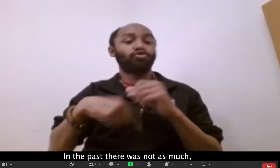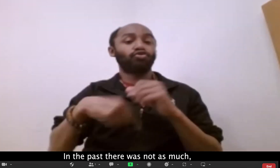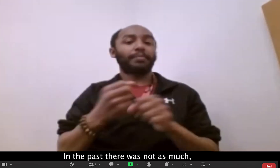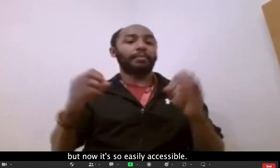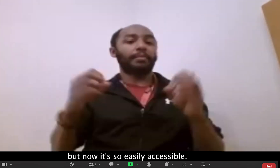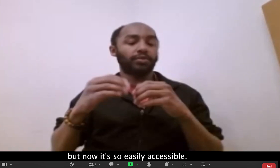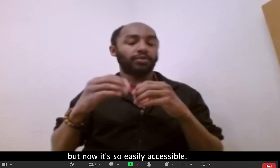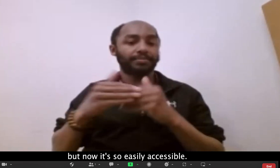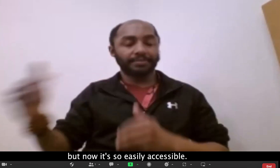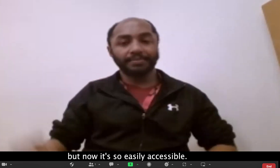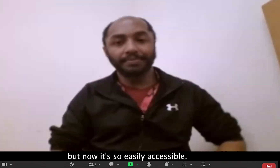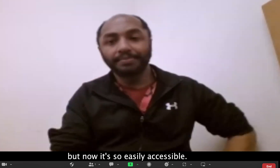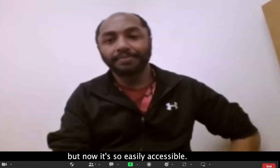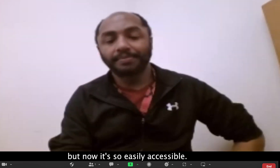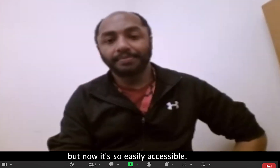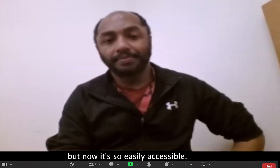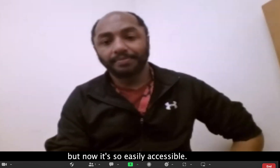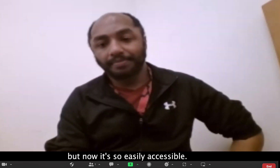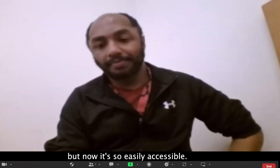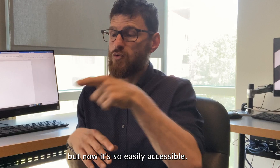now it's so easily accessible.